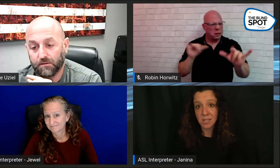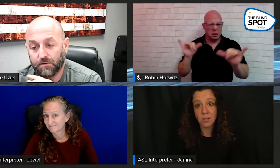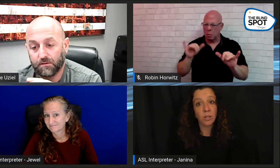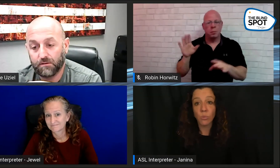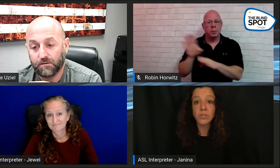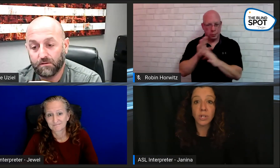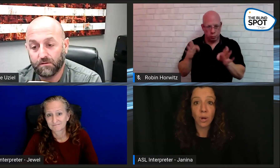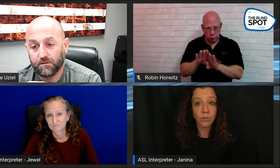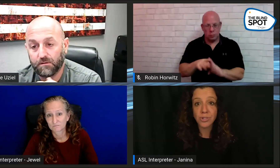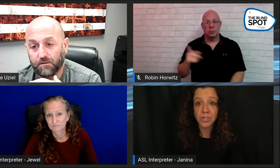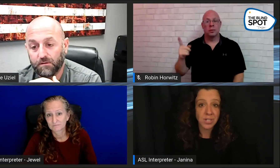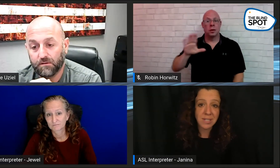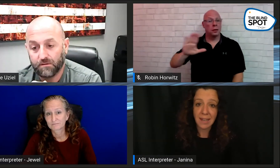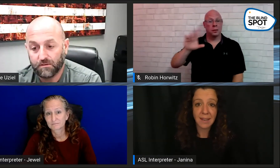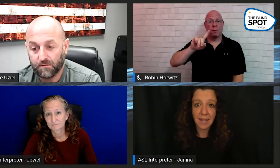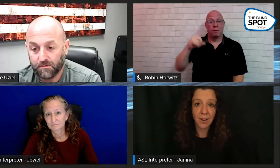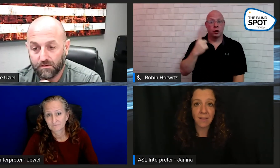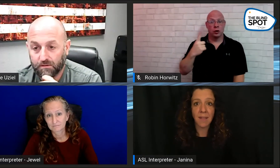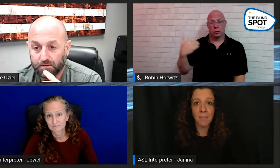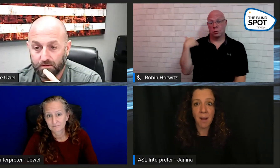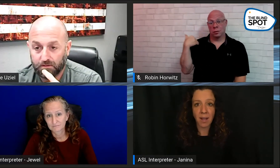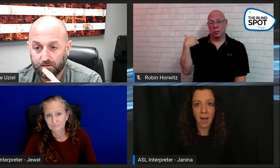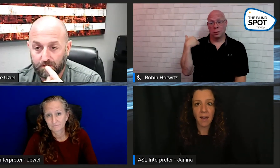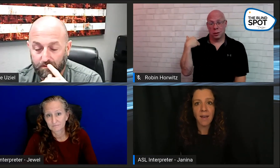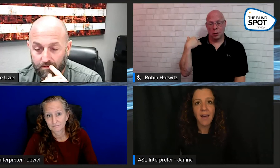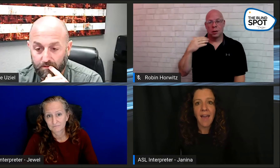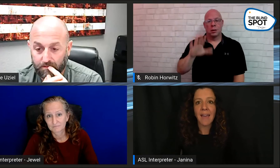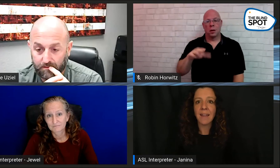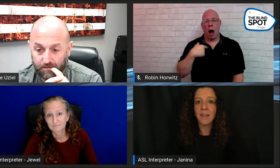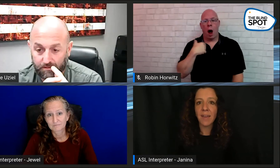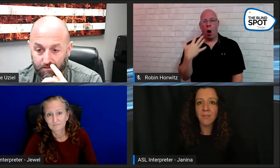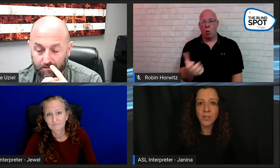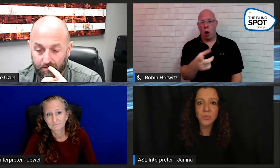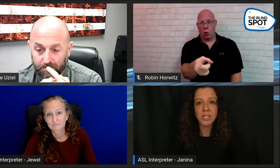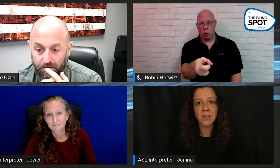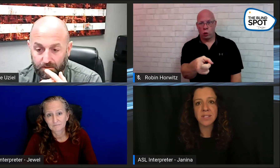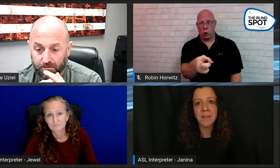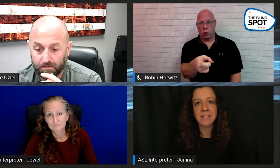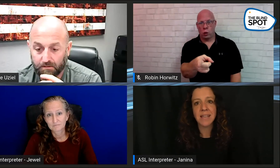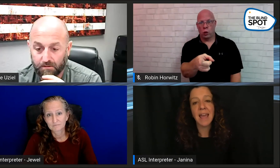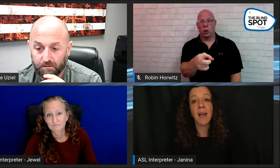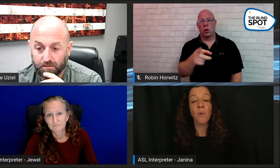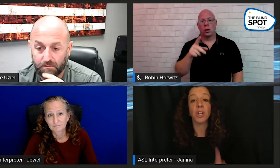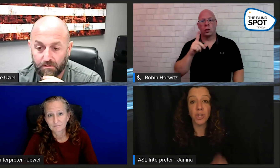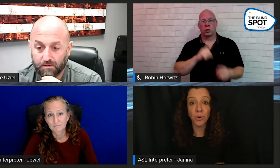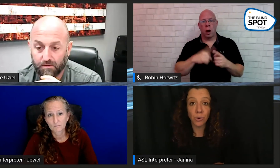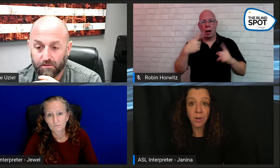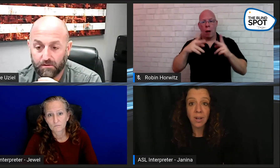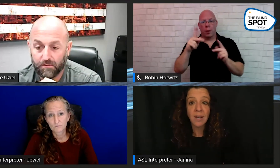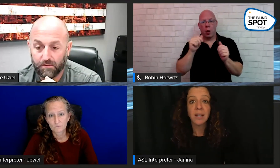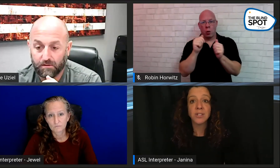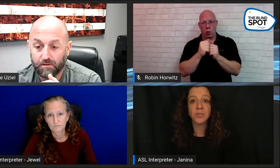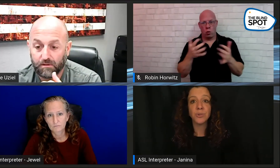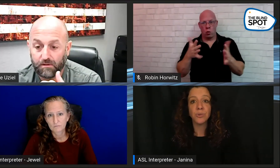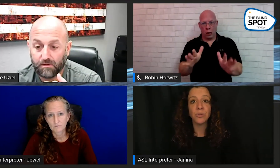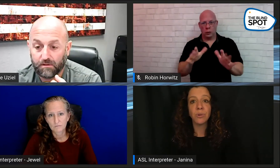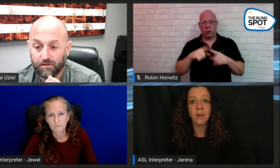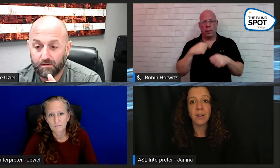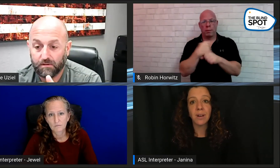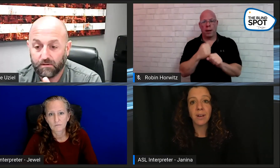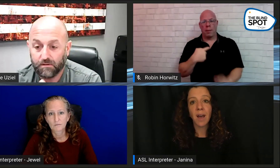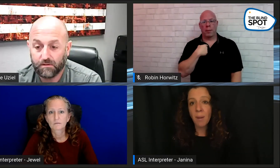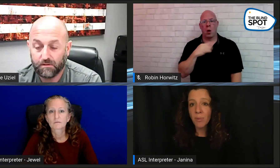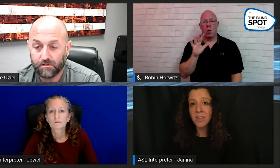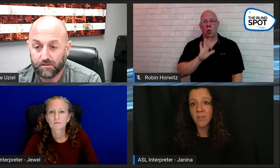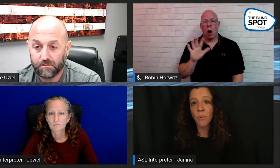their business was closed, just like here in America. And they first reached out to me and said, hey, I want you